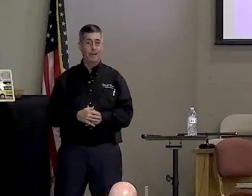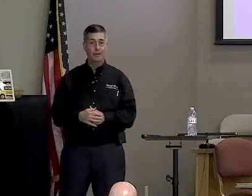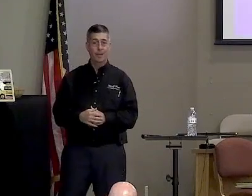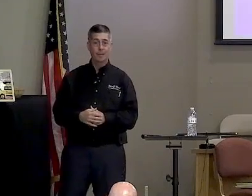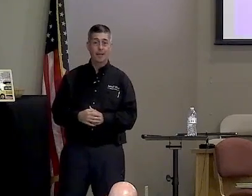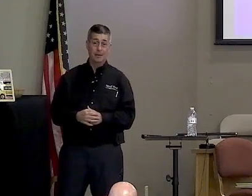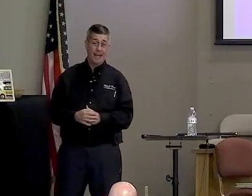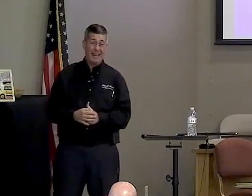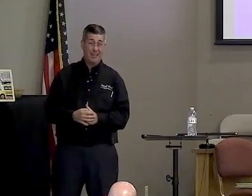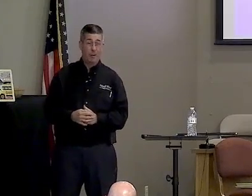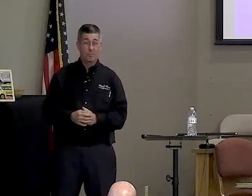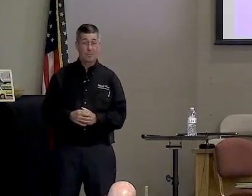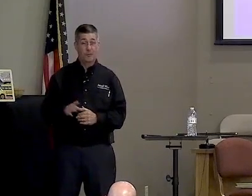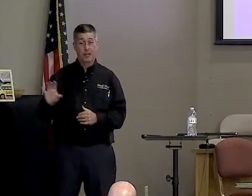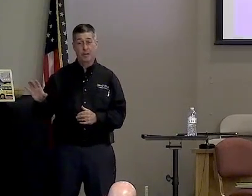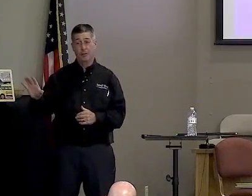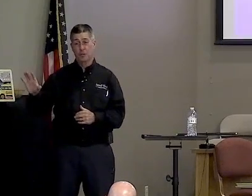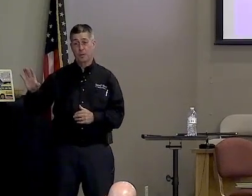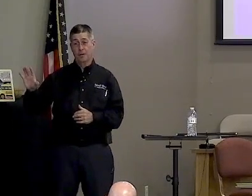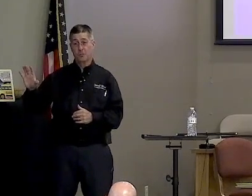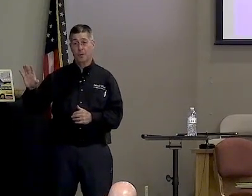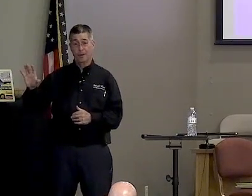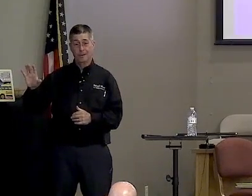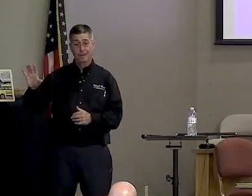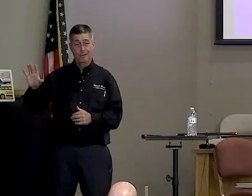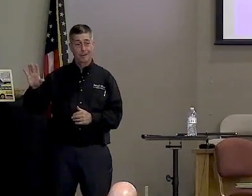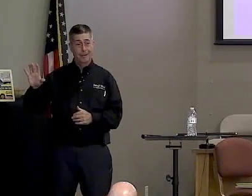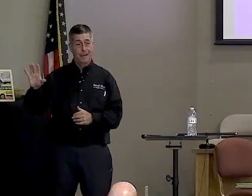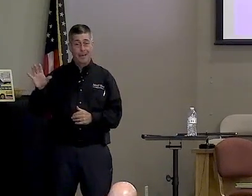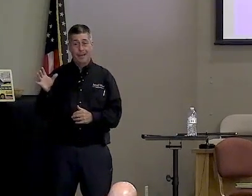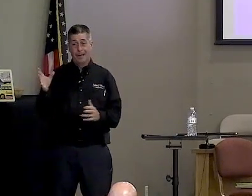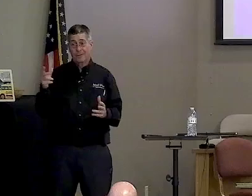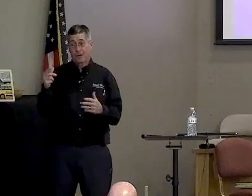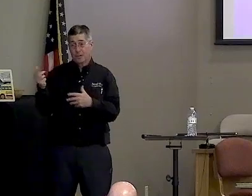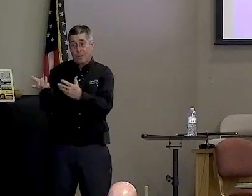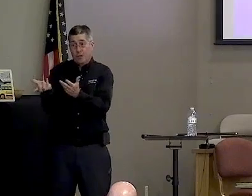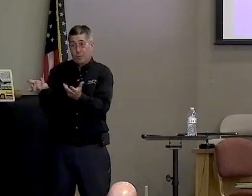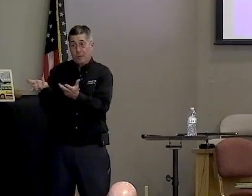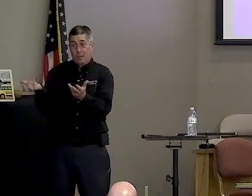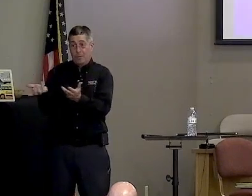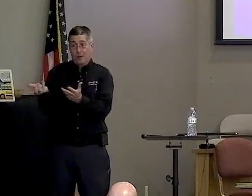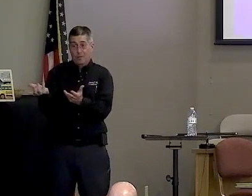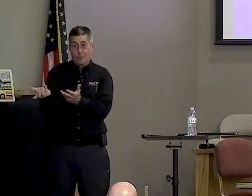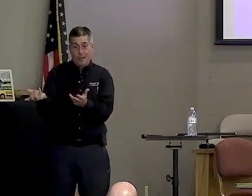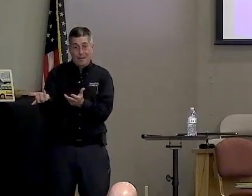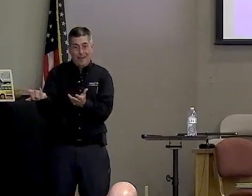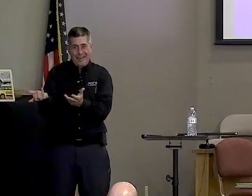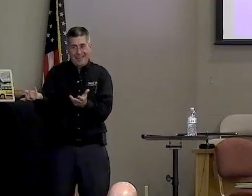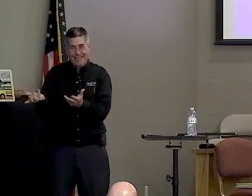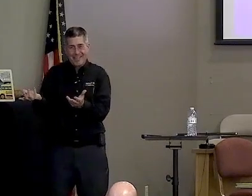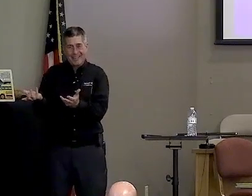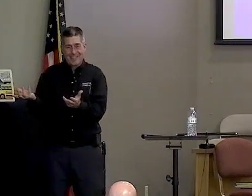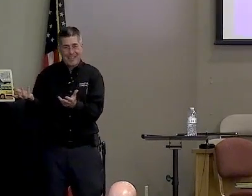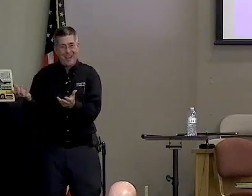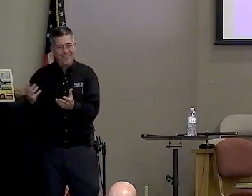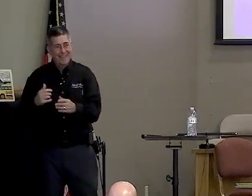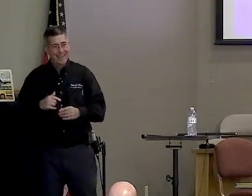And I don't fully know their experience, but, hey, I talk to Spanish-speaking people and they don't do that. You know, it's not the same. Which